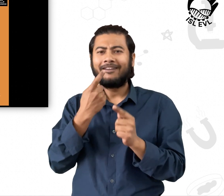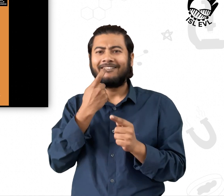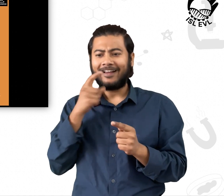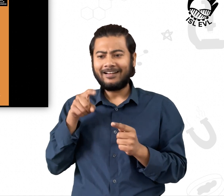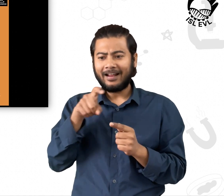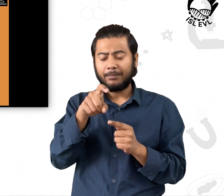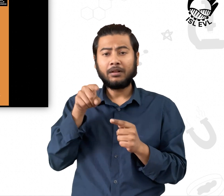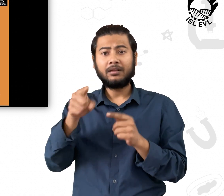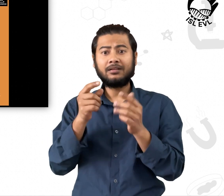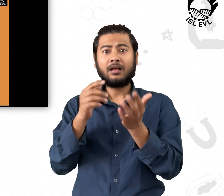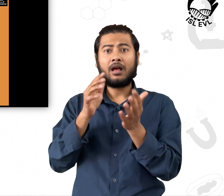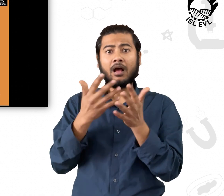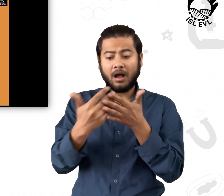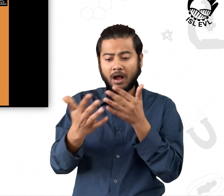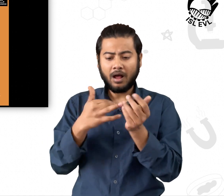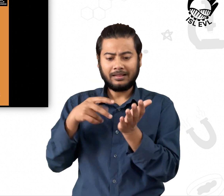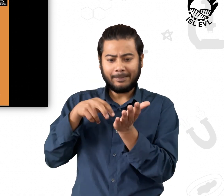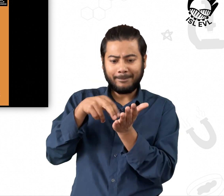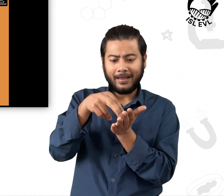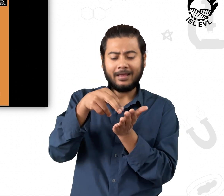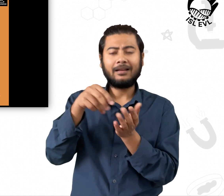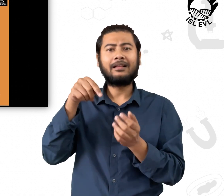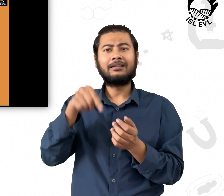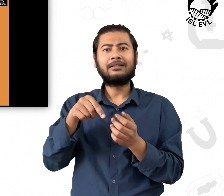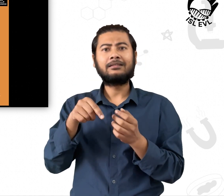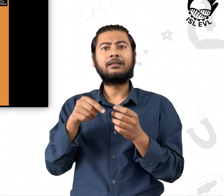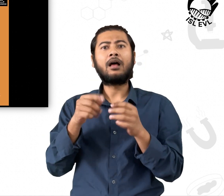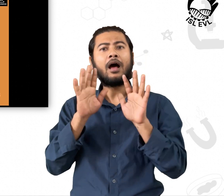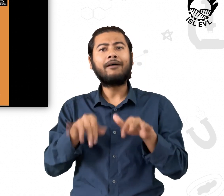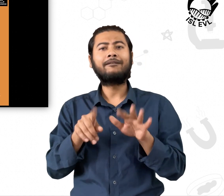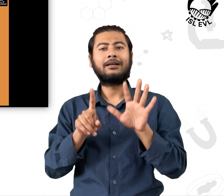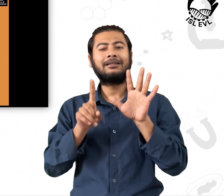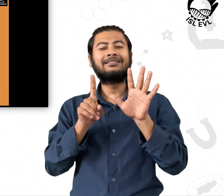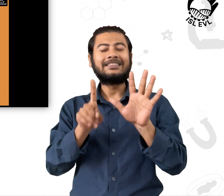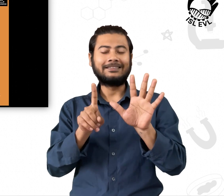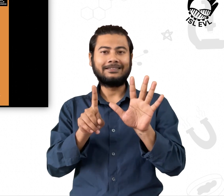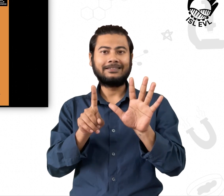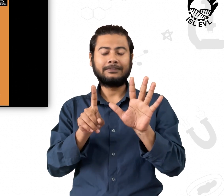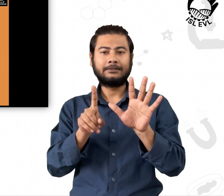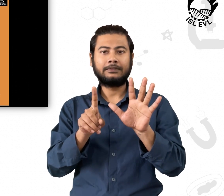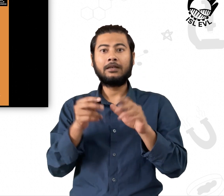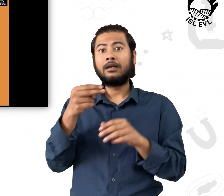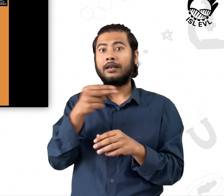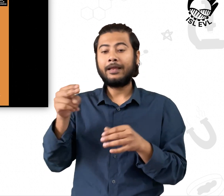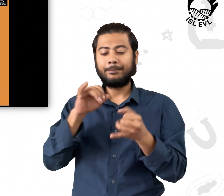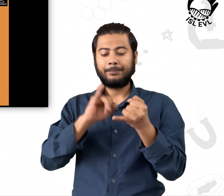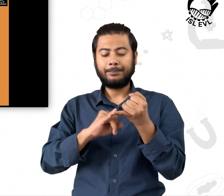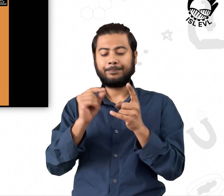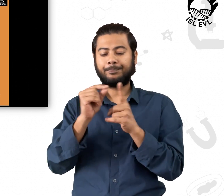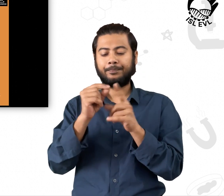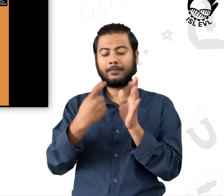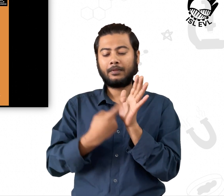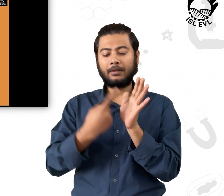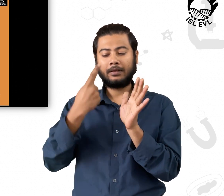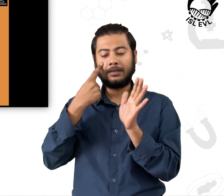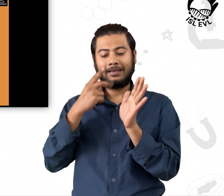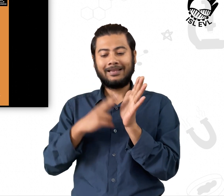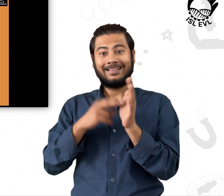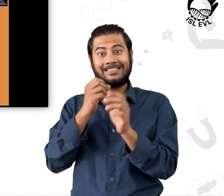weeny six-legged animal. Whoa, I'll look its image up online. So I was saying that